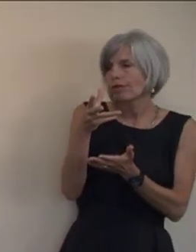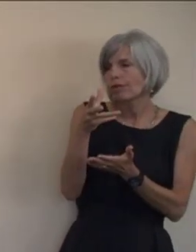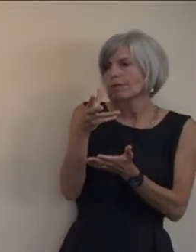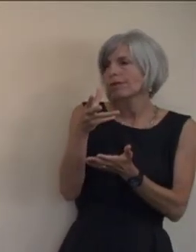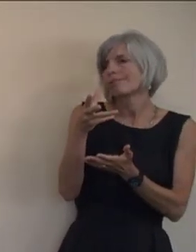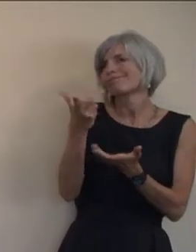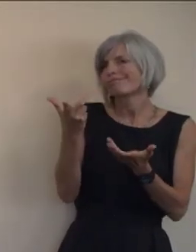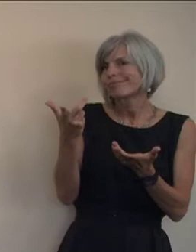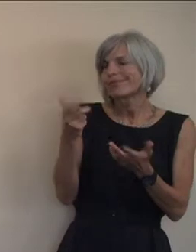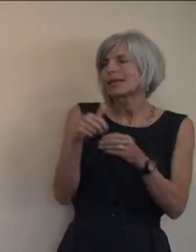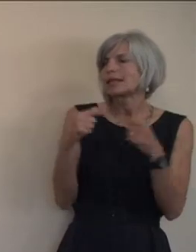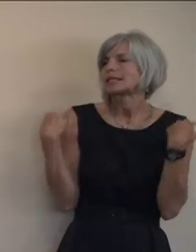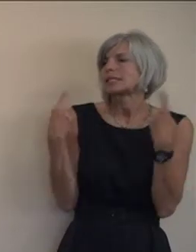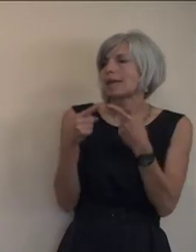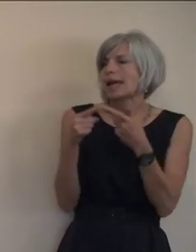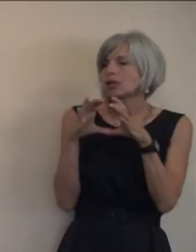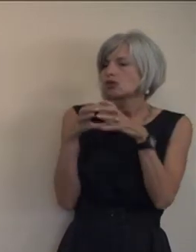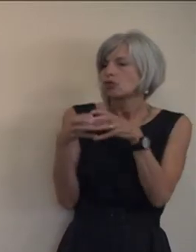homes.